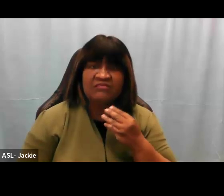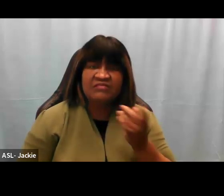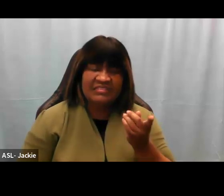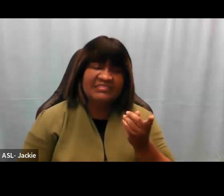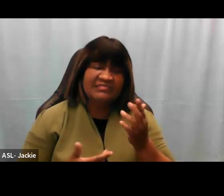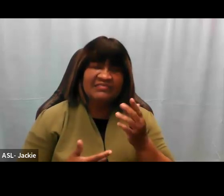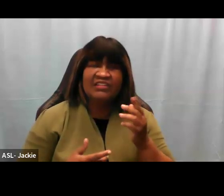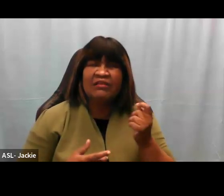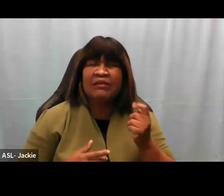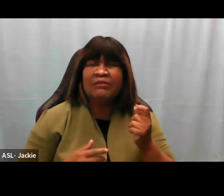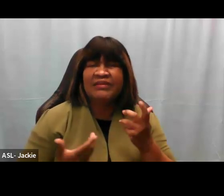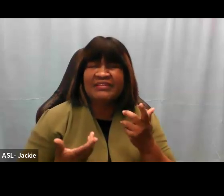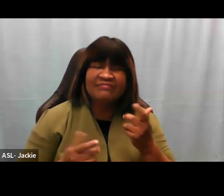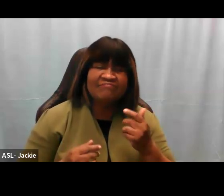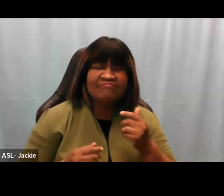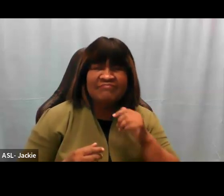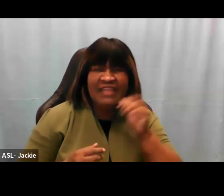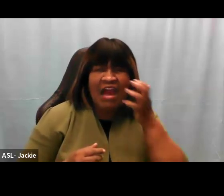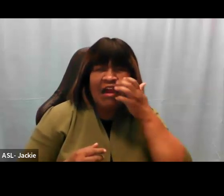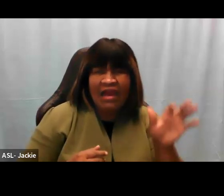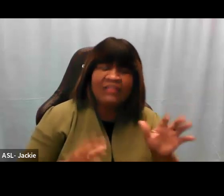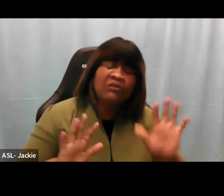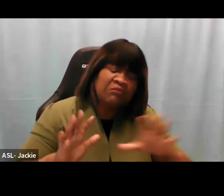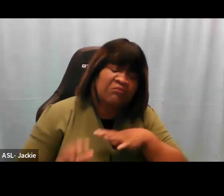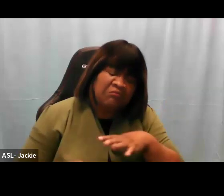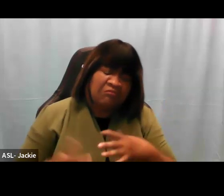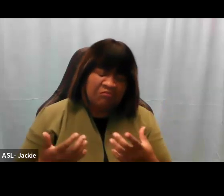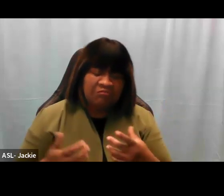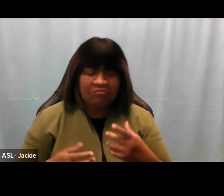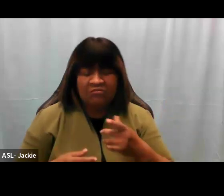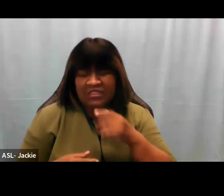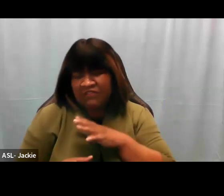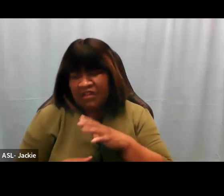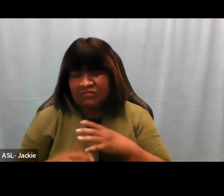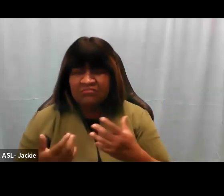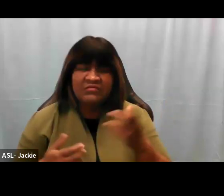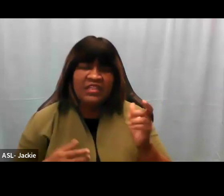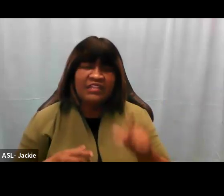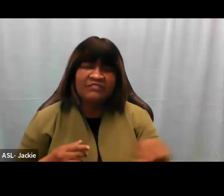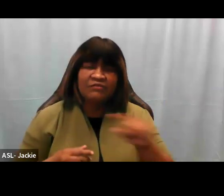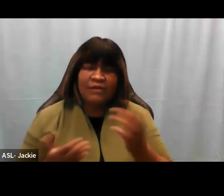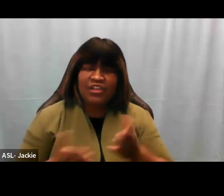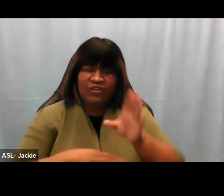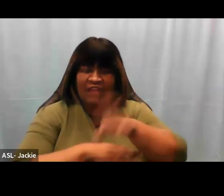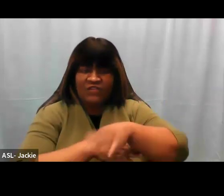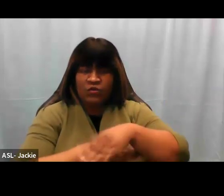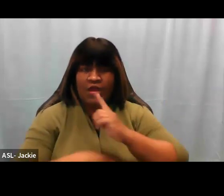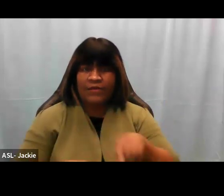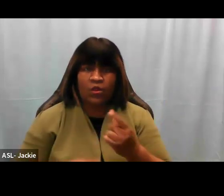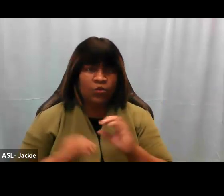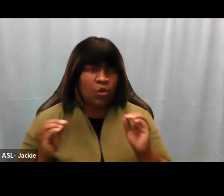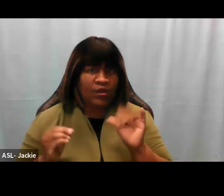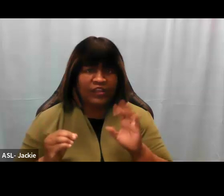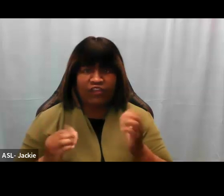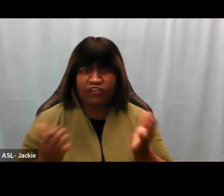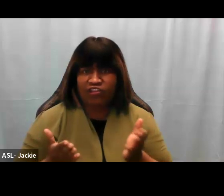temperature. And that to me was a fine compromise. I don't mind that. I get to be alone here in the afternoon and I really